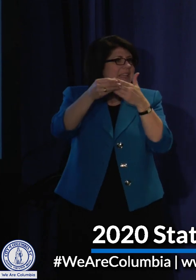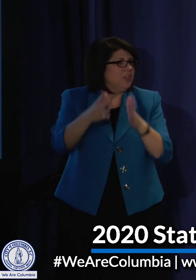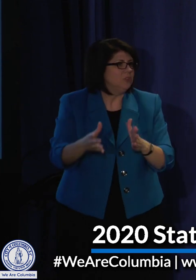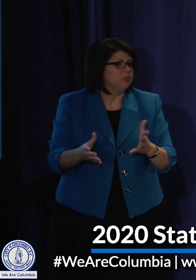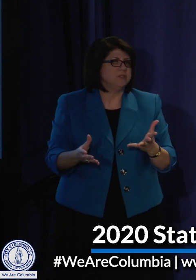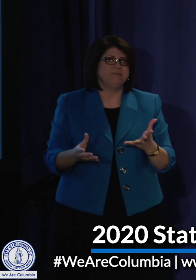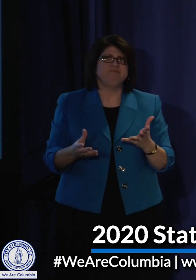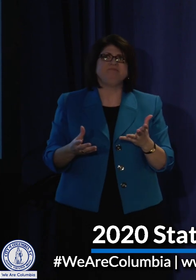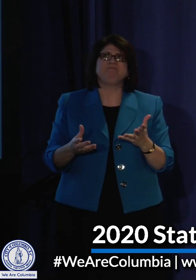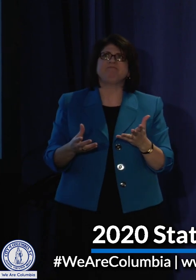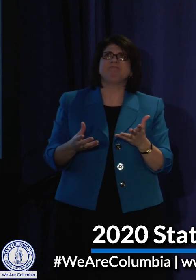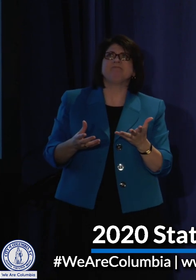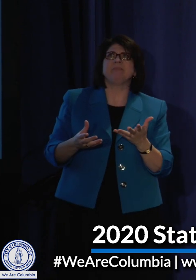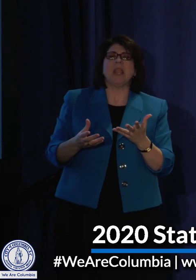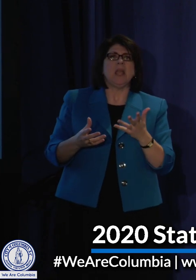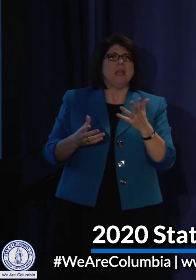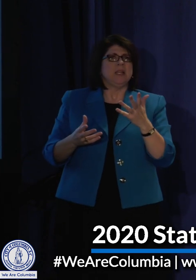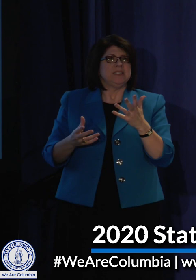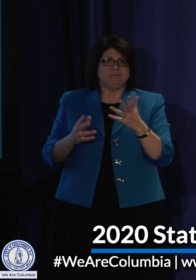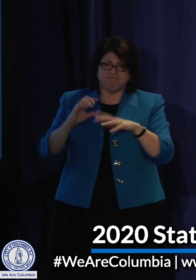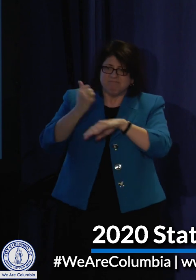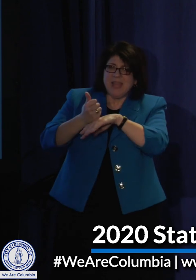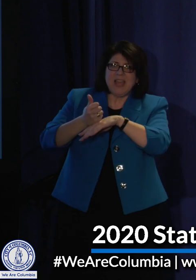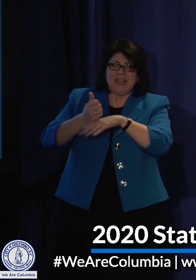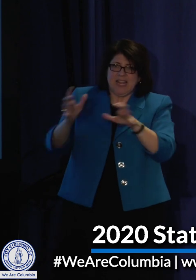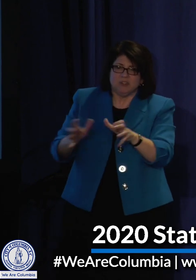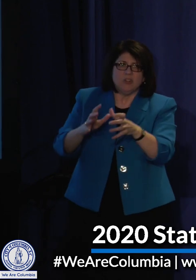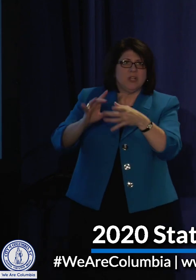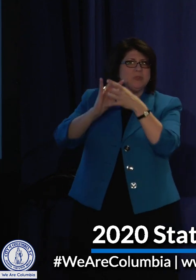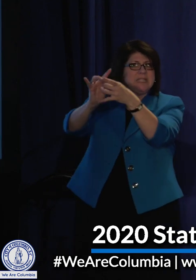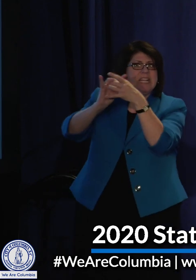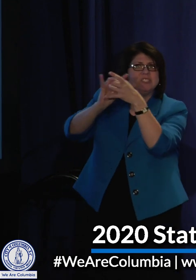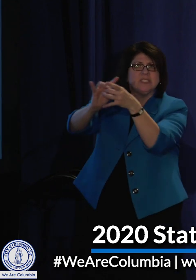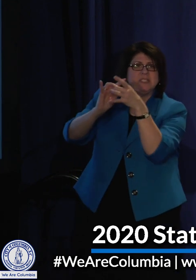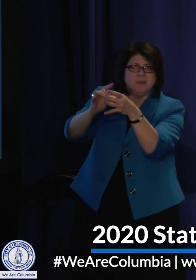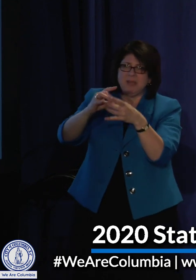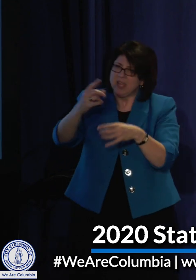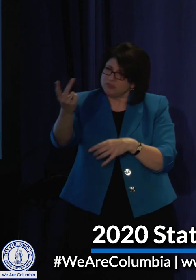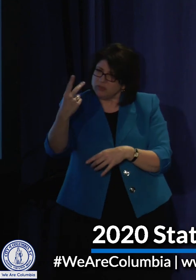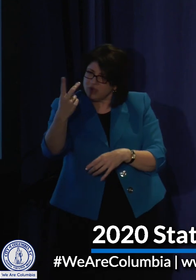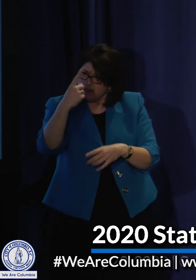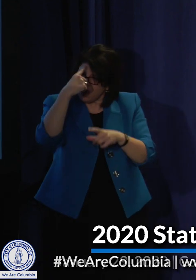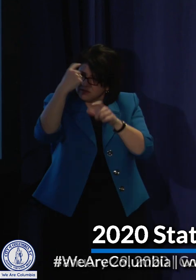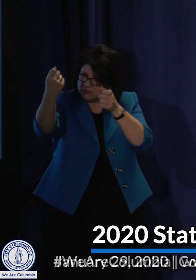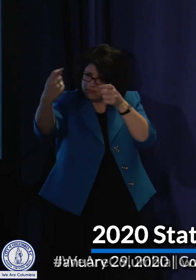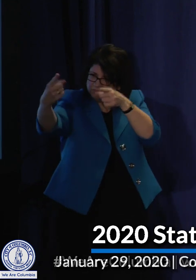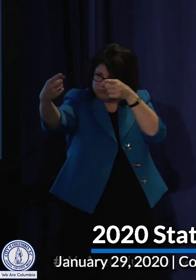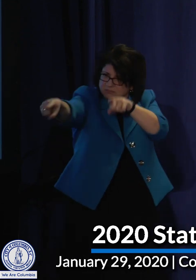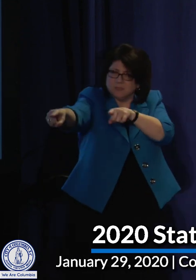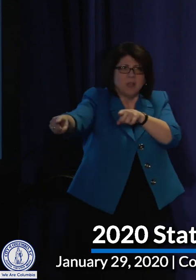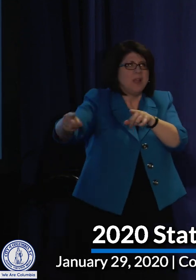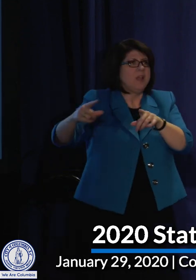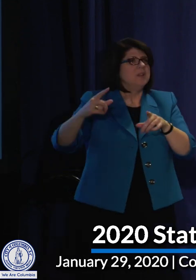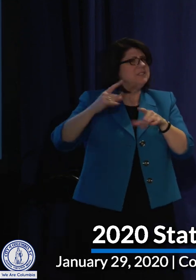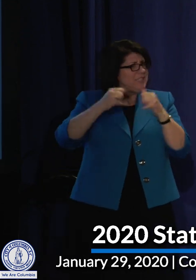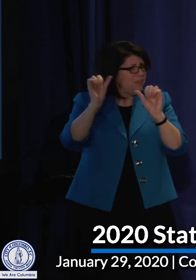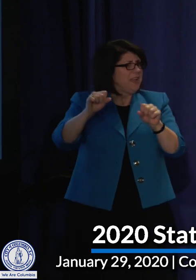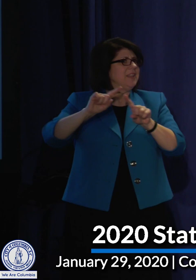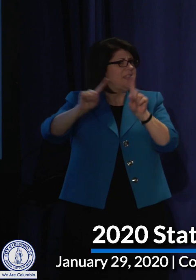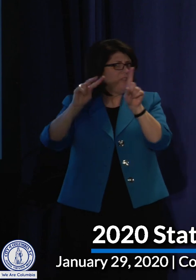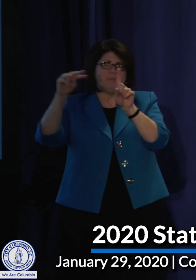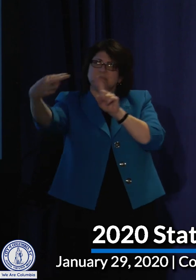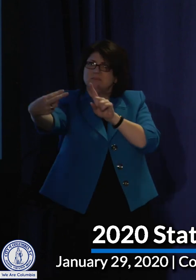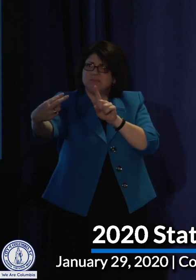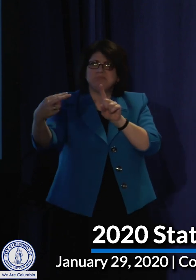non-traditional relationships. You realize that two people equally yoked can see the same issue very differently. We respect